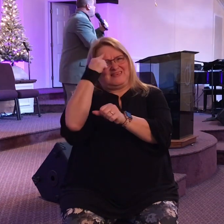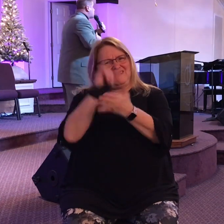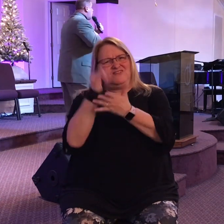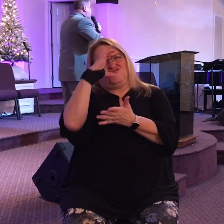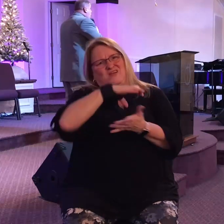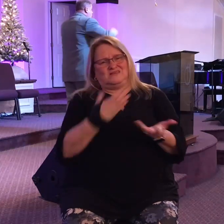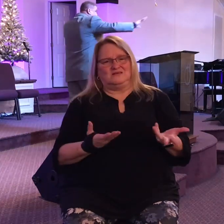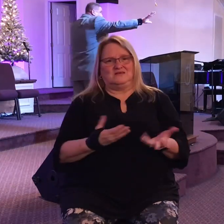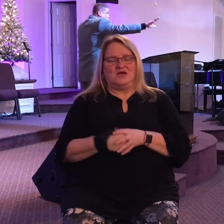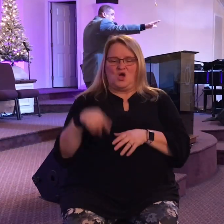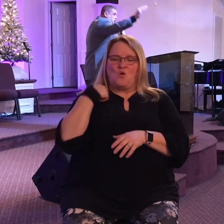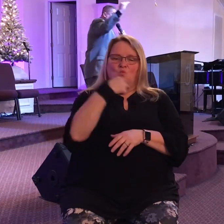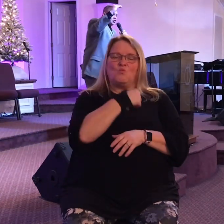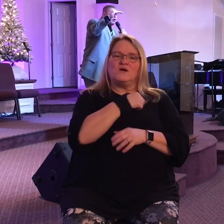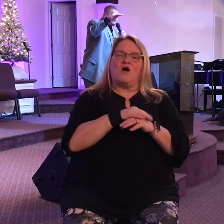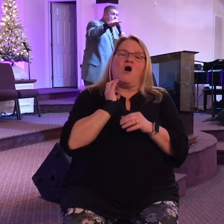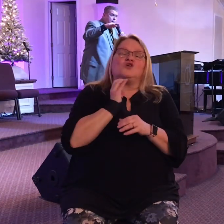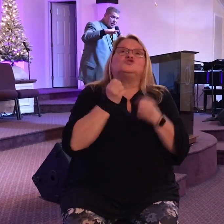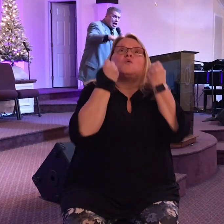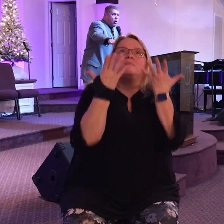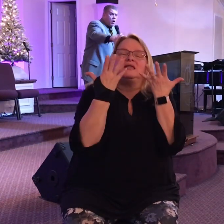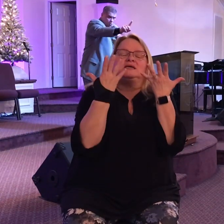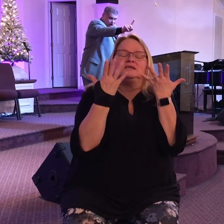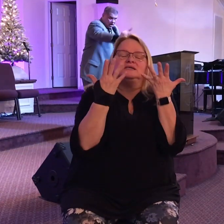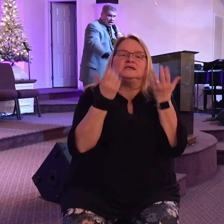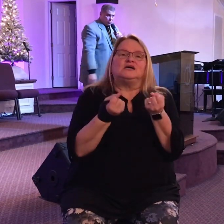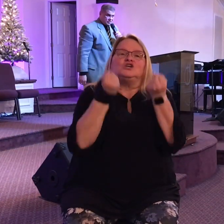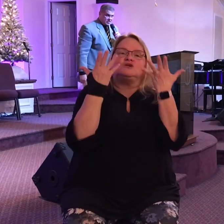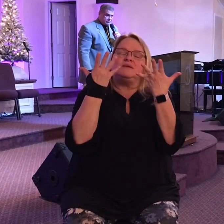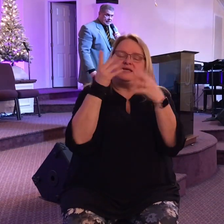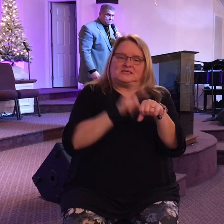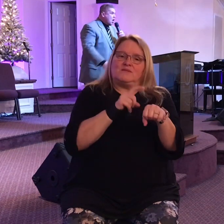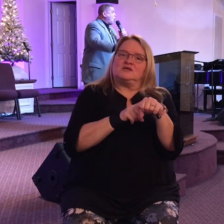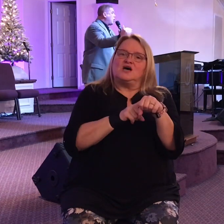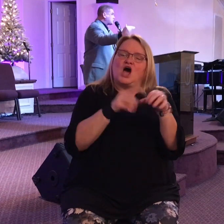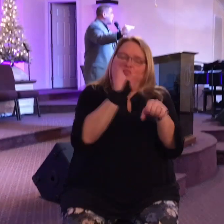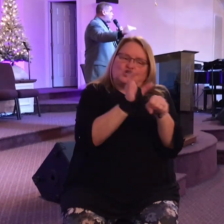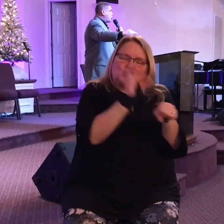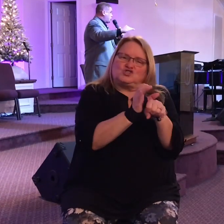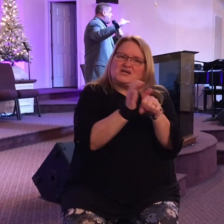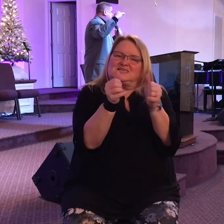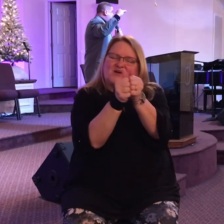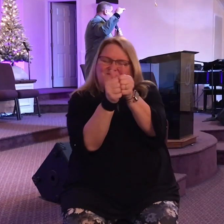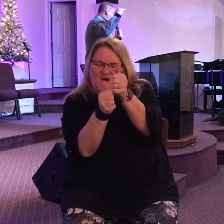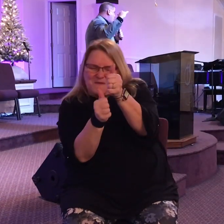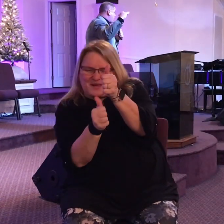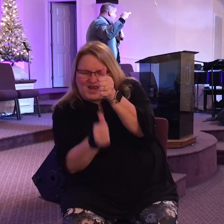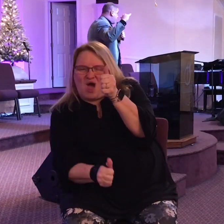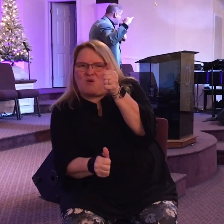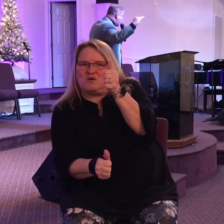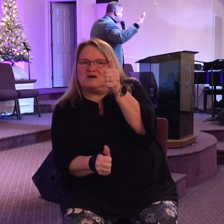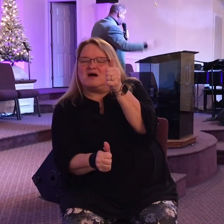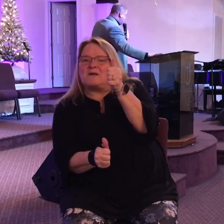we live so far, most churches are so far below where God wants us to be. Once a church gets up to